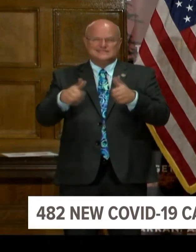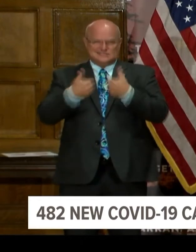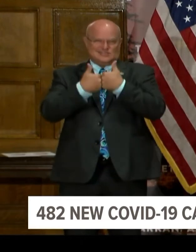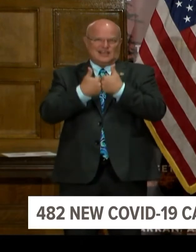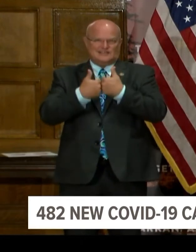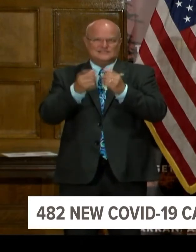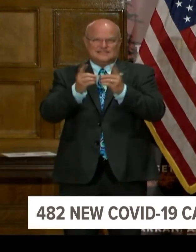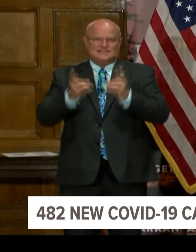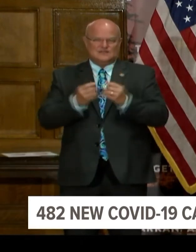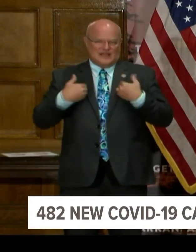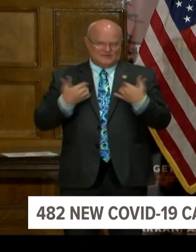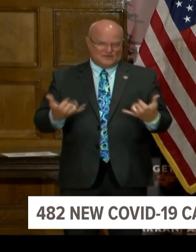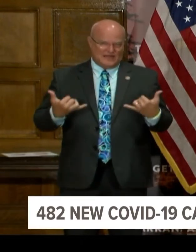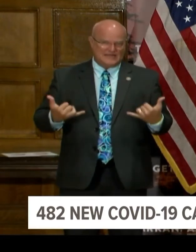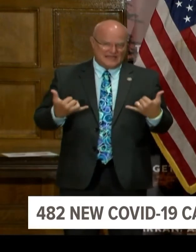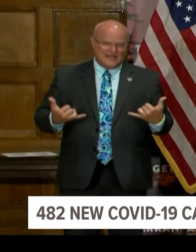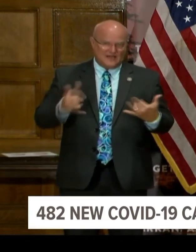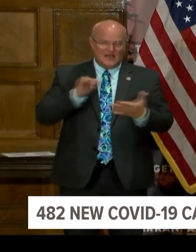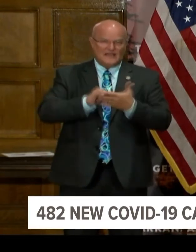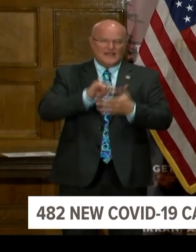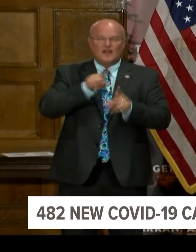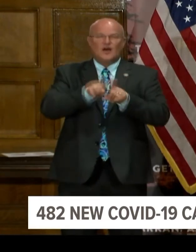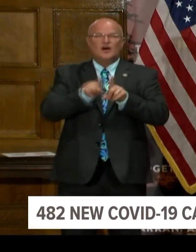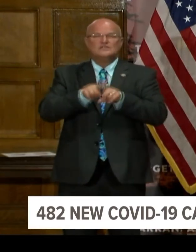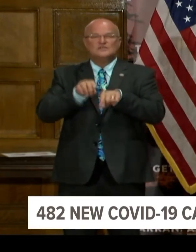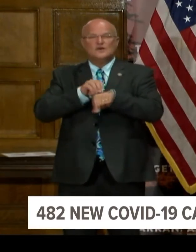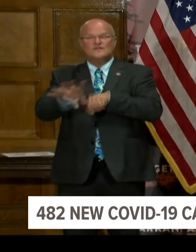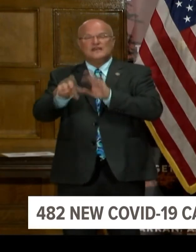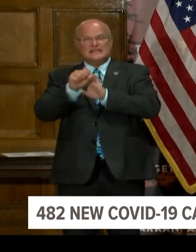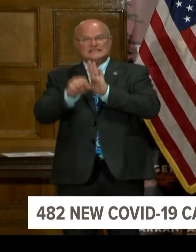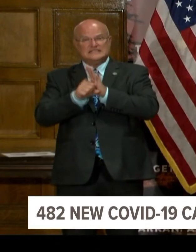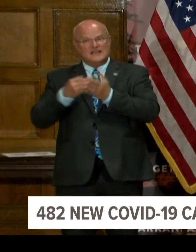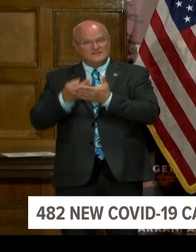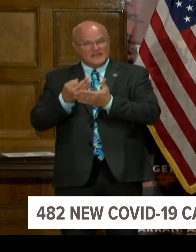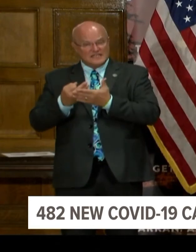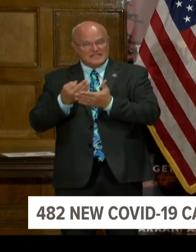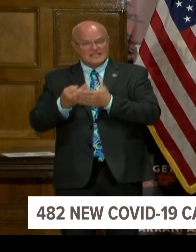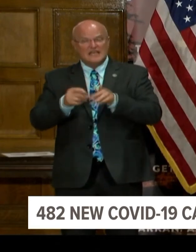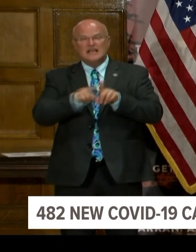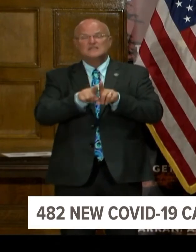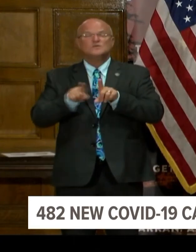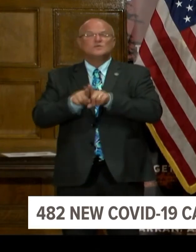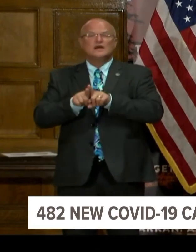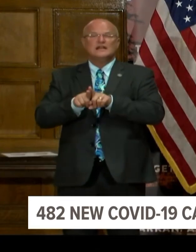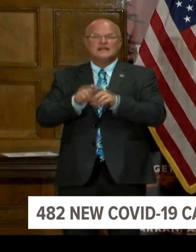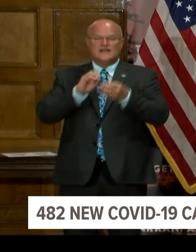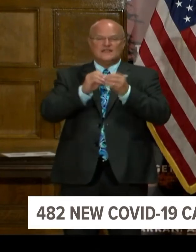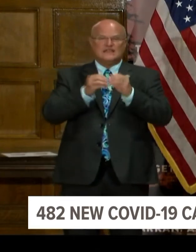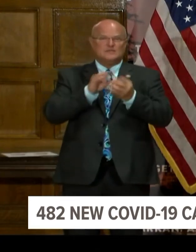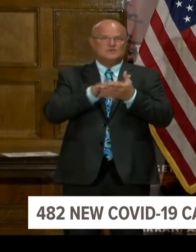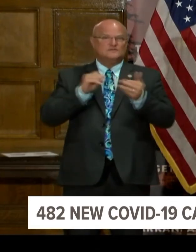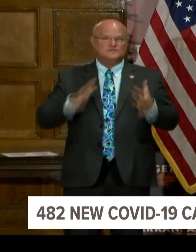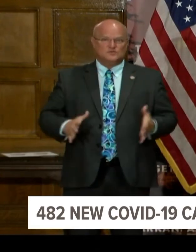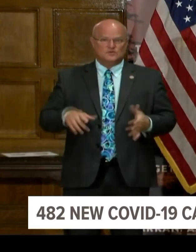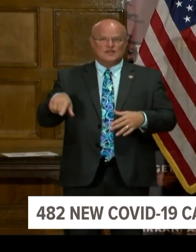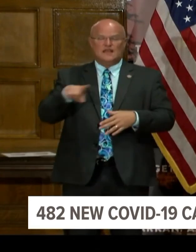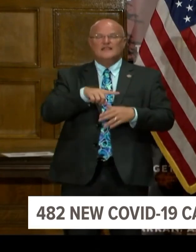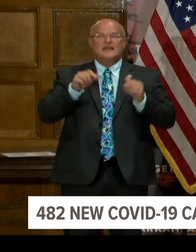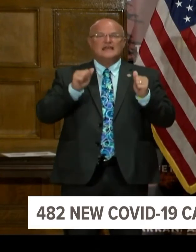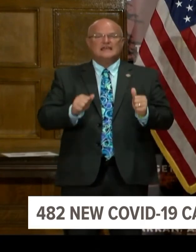and that also affects state funding as well as just the number of students that they